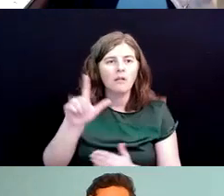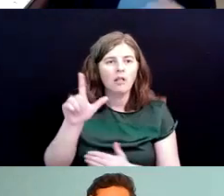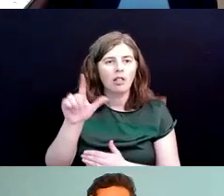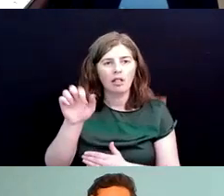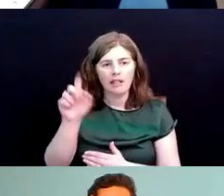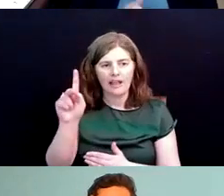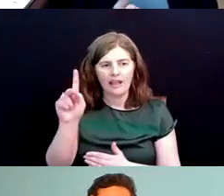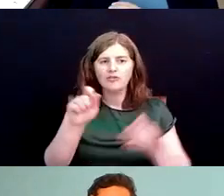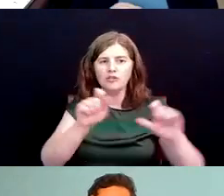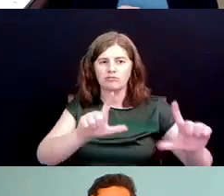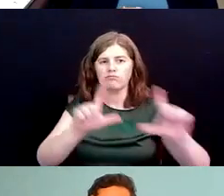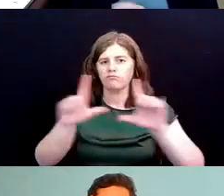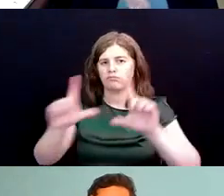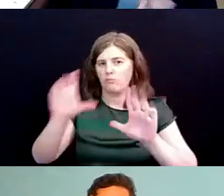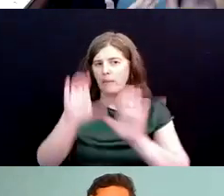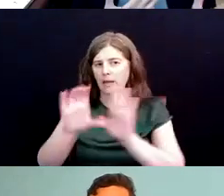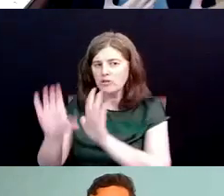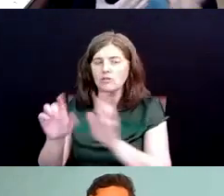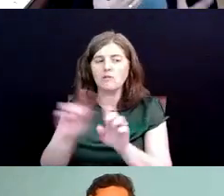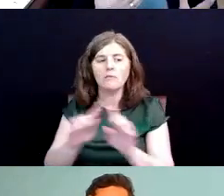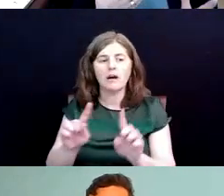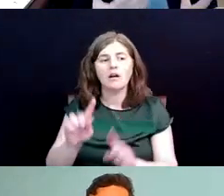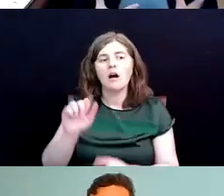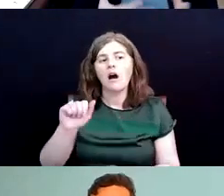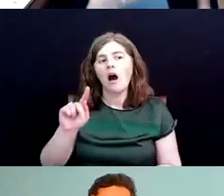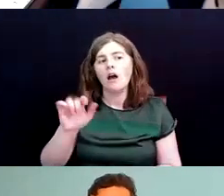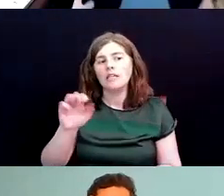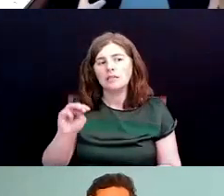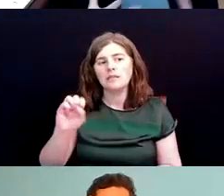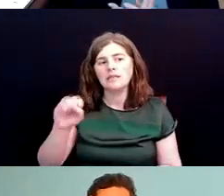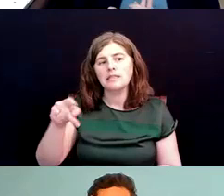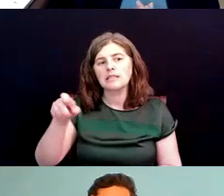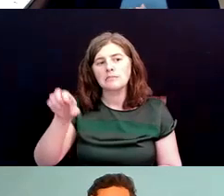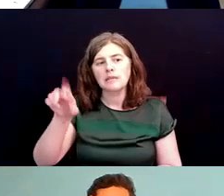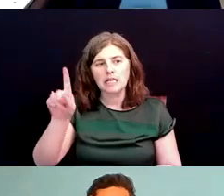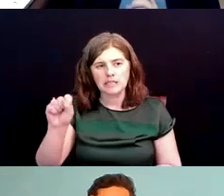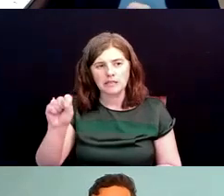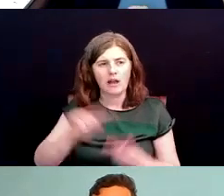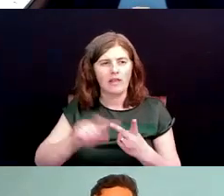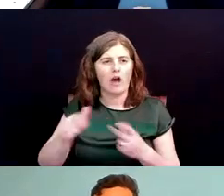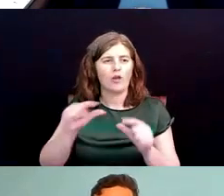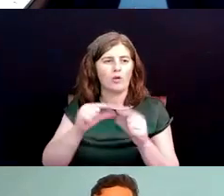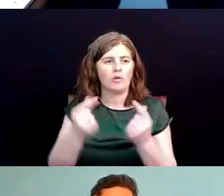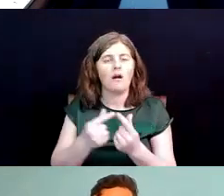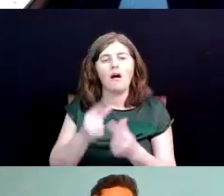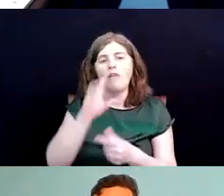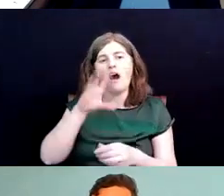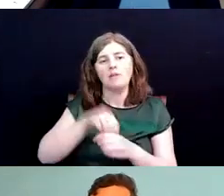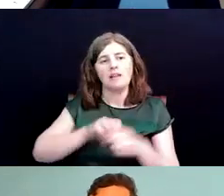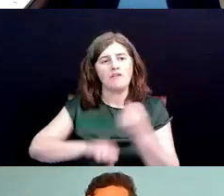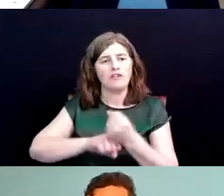screen grabs of them. But Autism Speaks and a group that I'm a big part of, which is the Autism Intervention Research for Physical